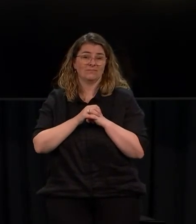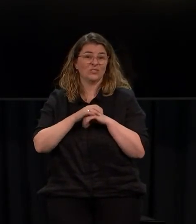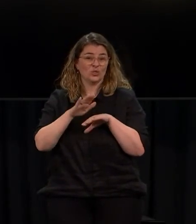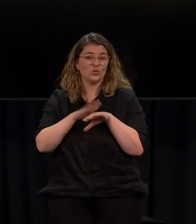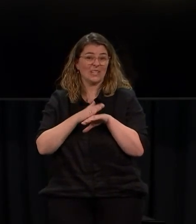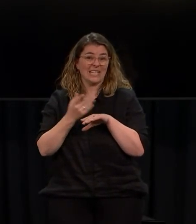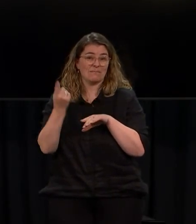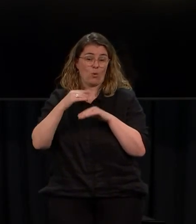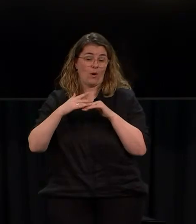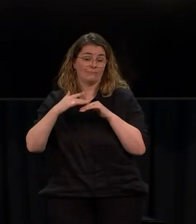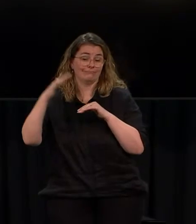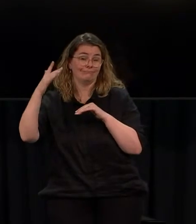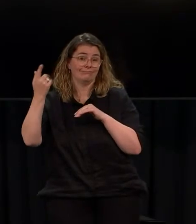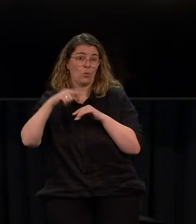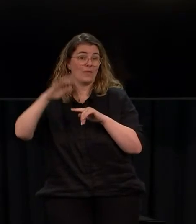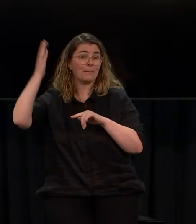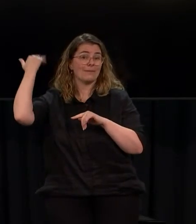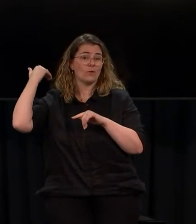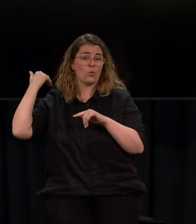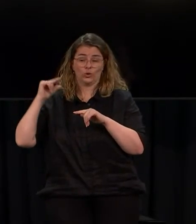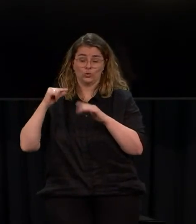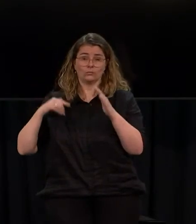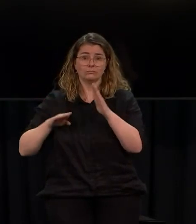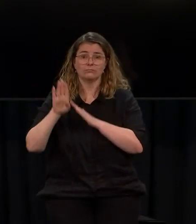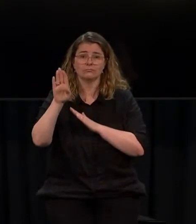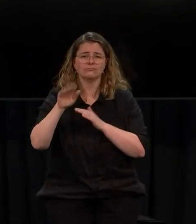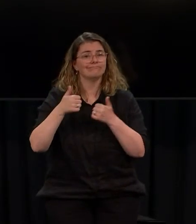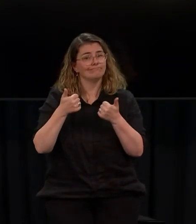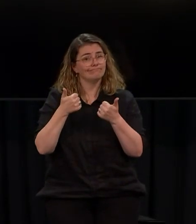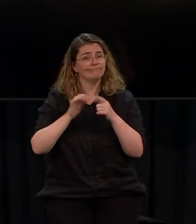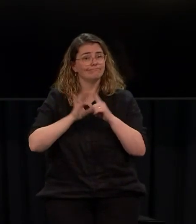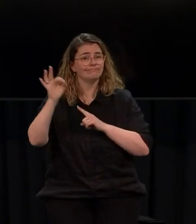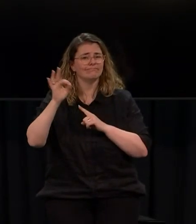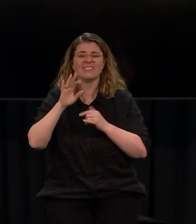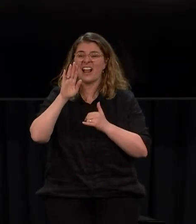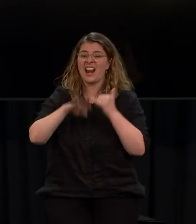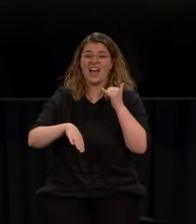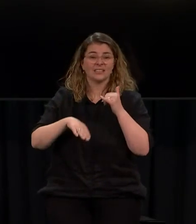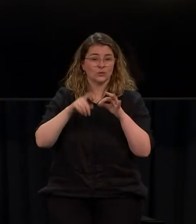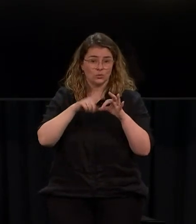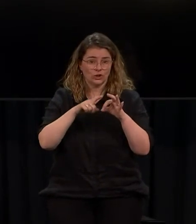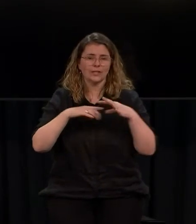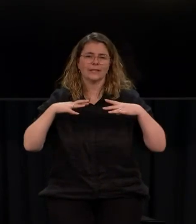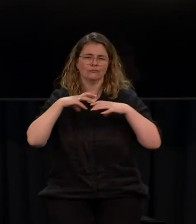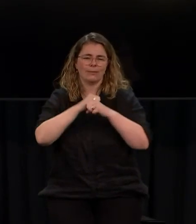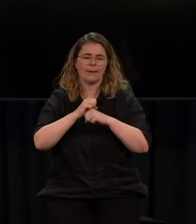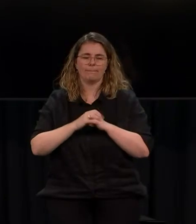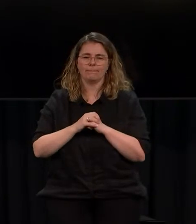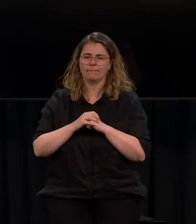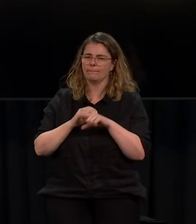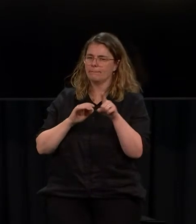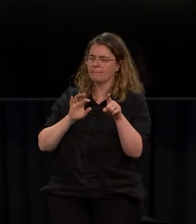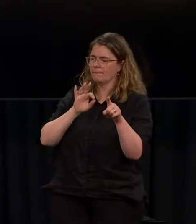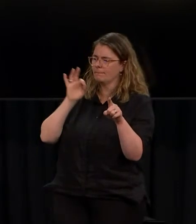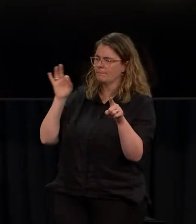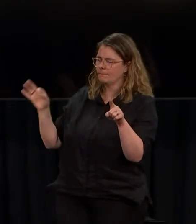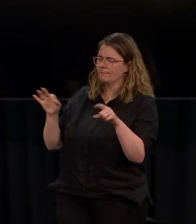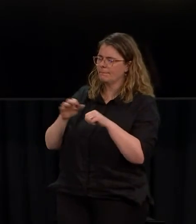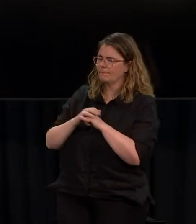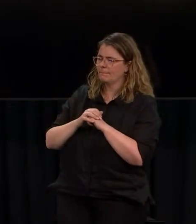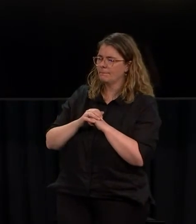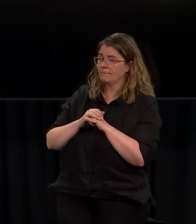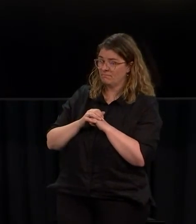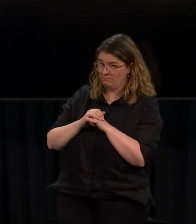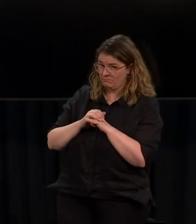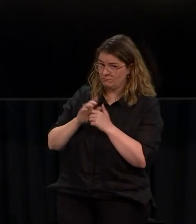green now than we used to, and that's been in a very short space of time. Last question, and then we'll call it a day. So to just, given that, are